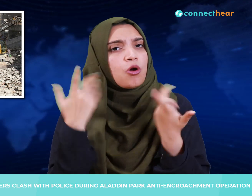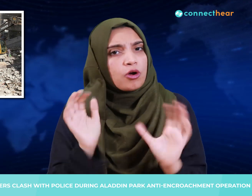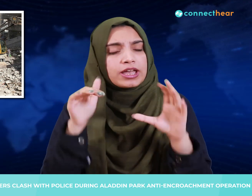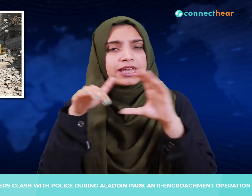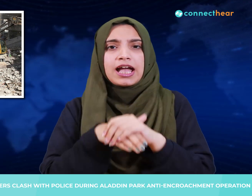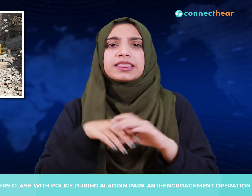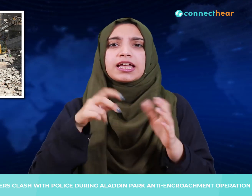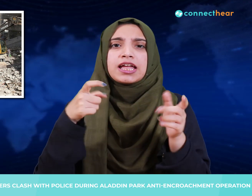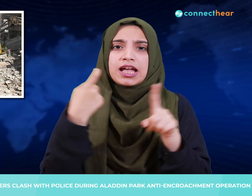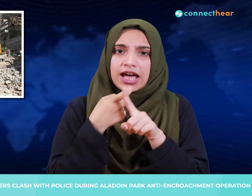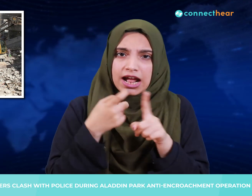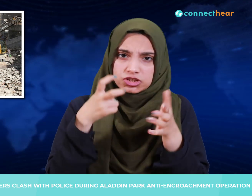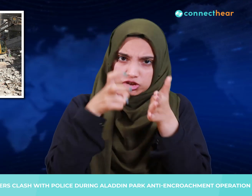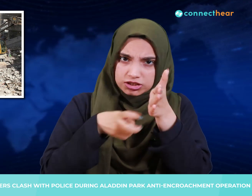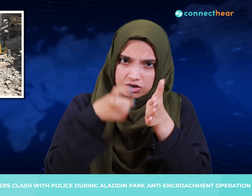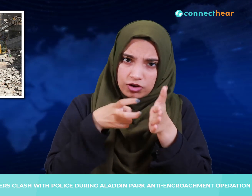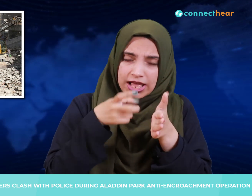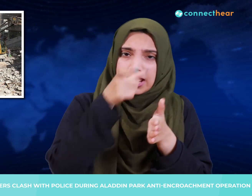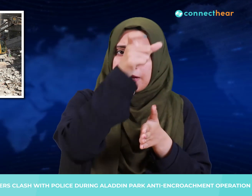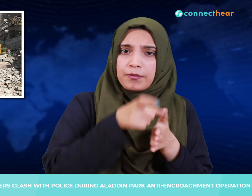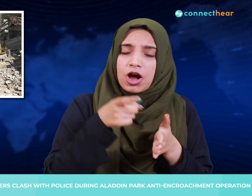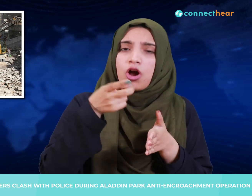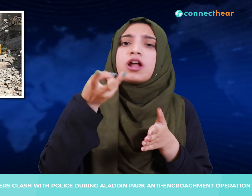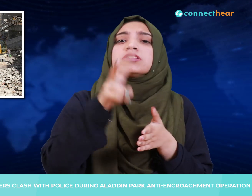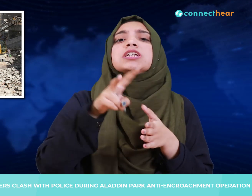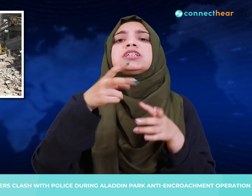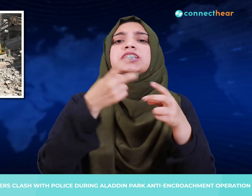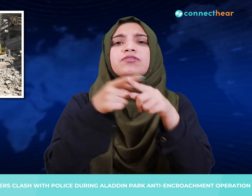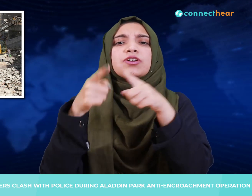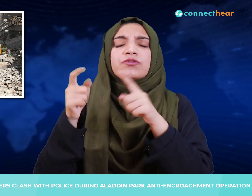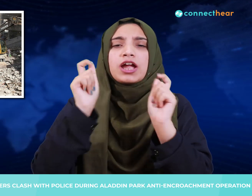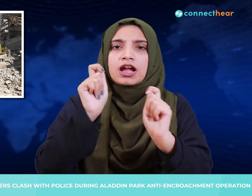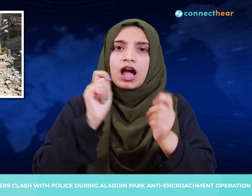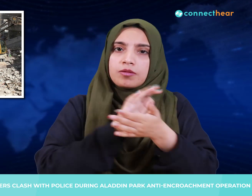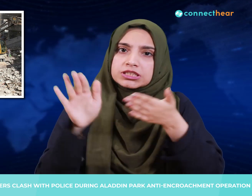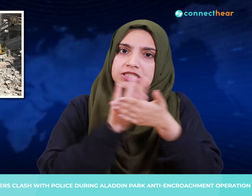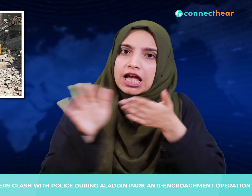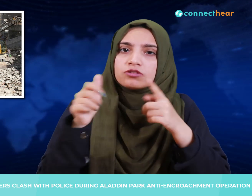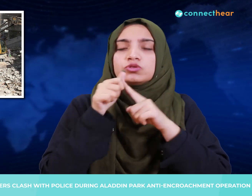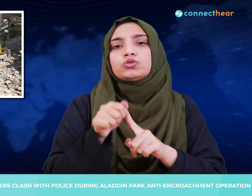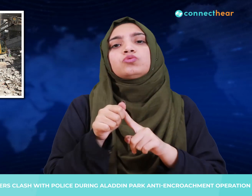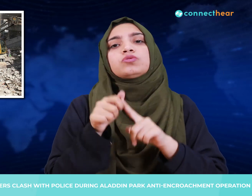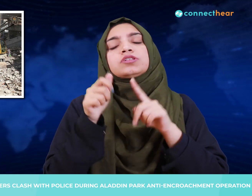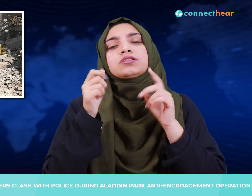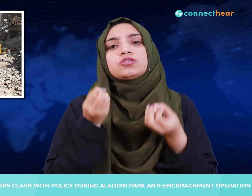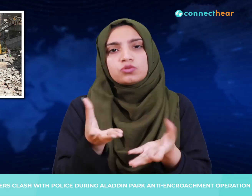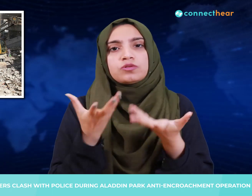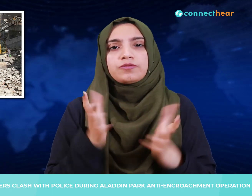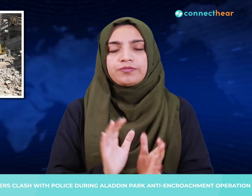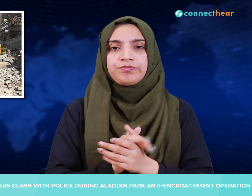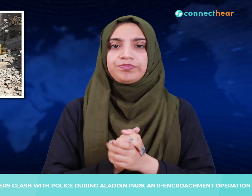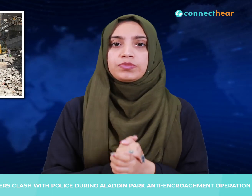Court's Karachi Registry. As the effectees of the Gujjar and Aurangi